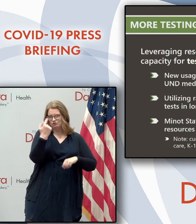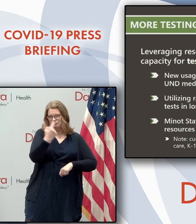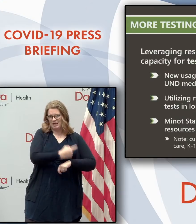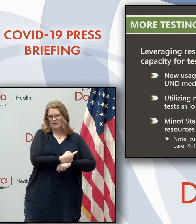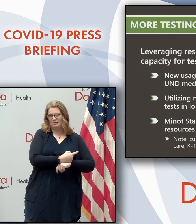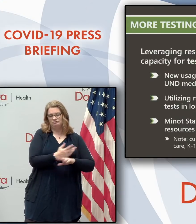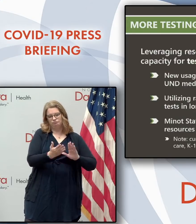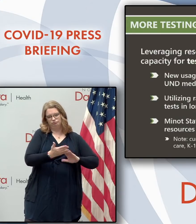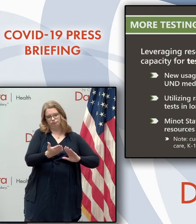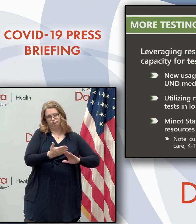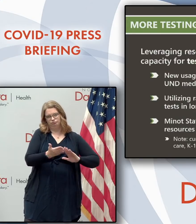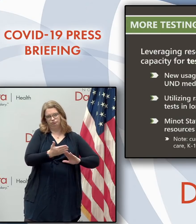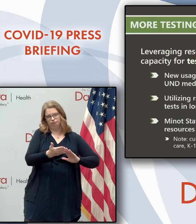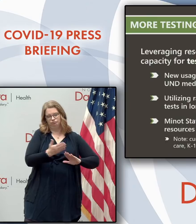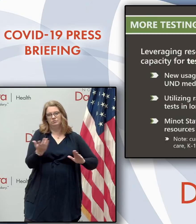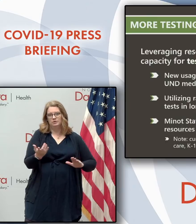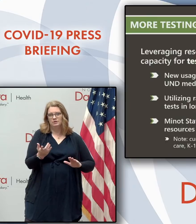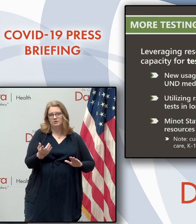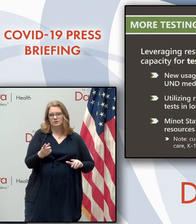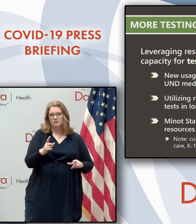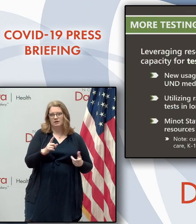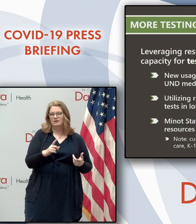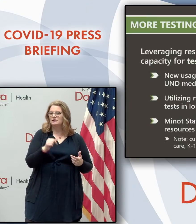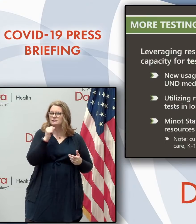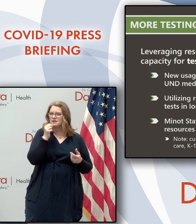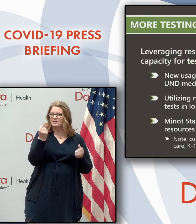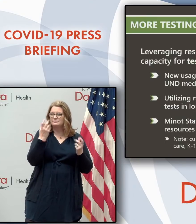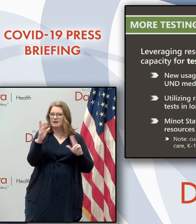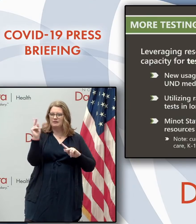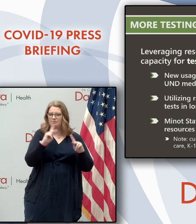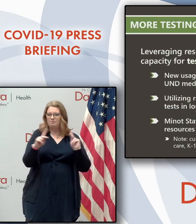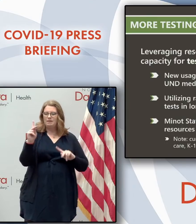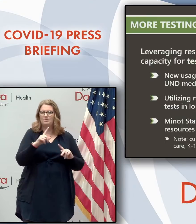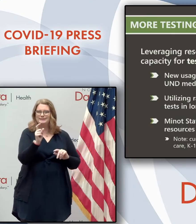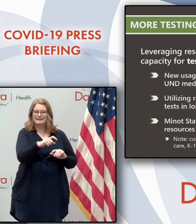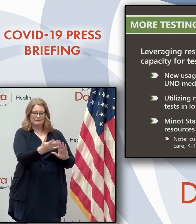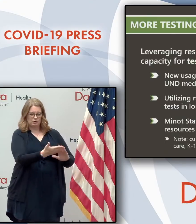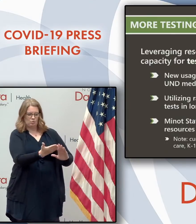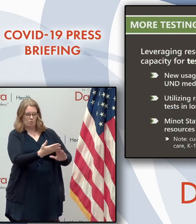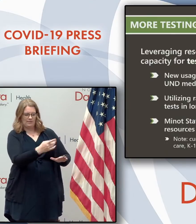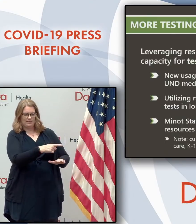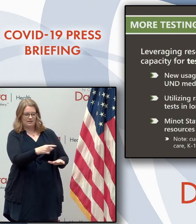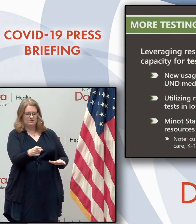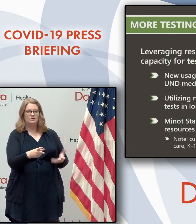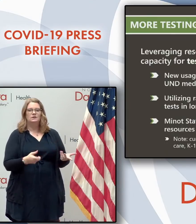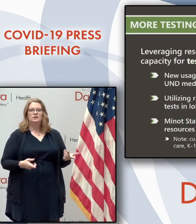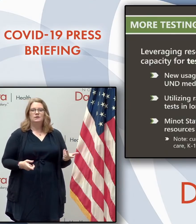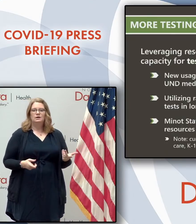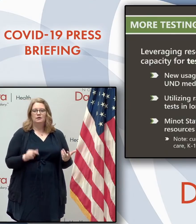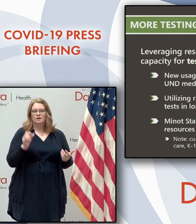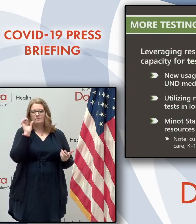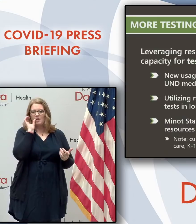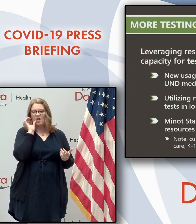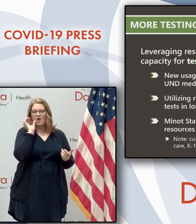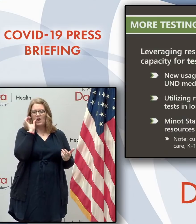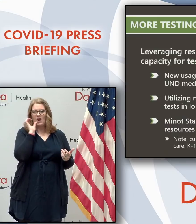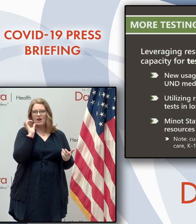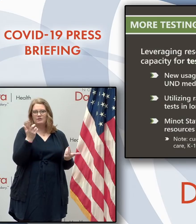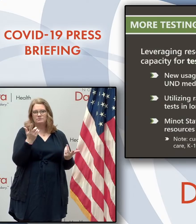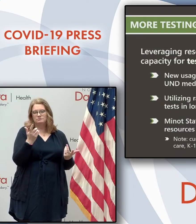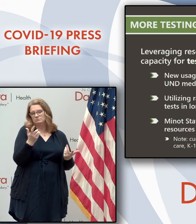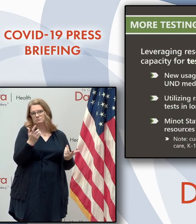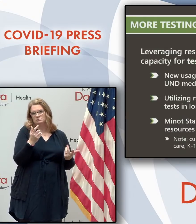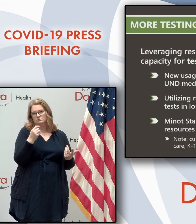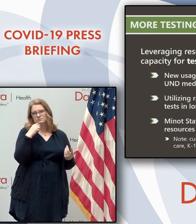operating, but with substantially less personnel to operate it. And by substantially, I mean substantially. I mean there's could